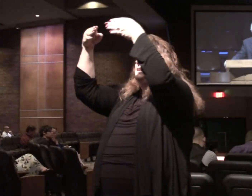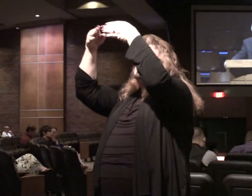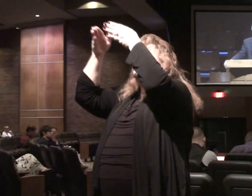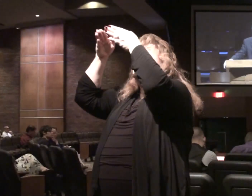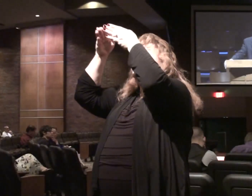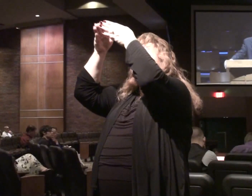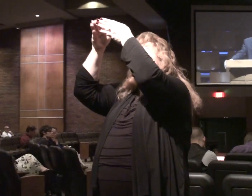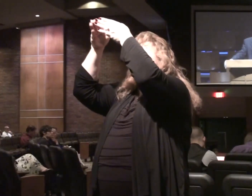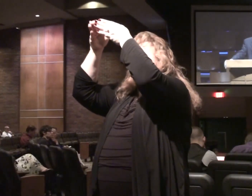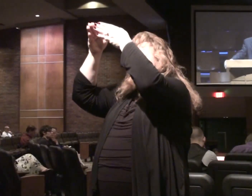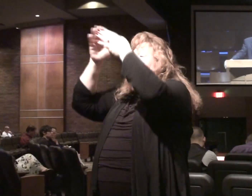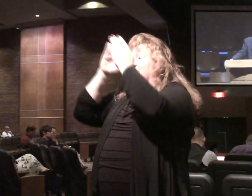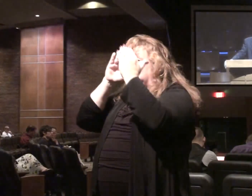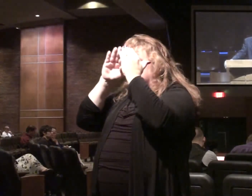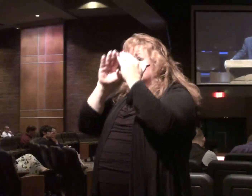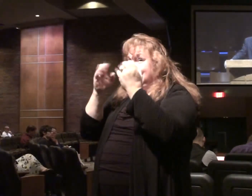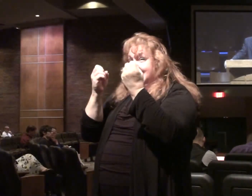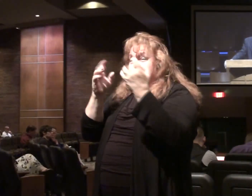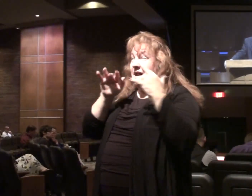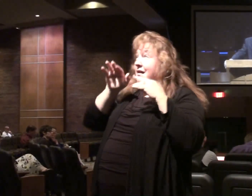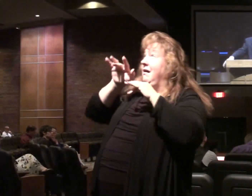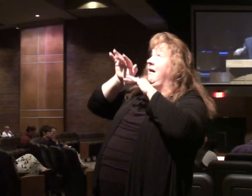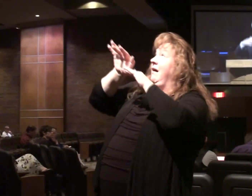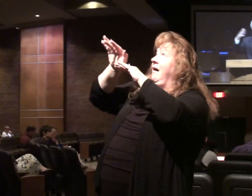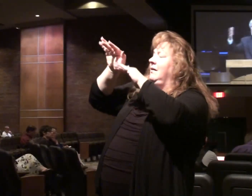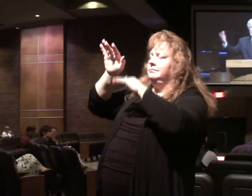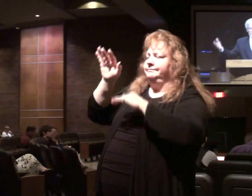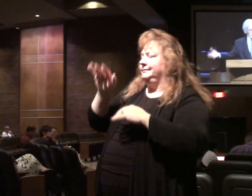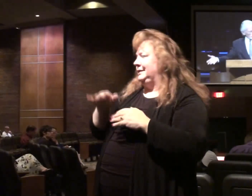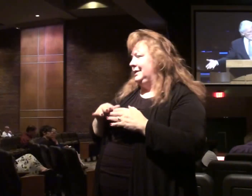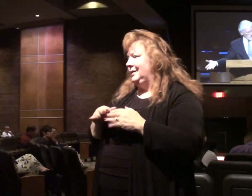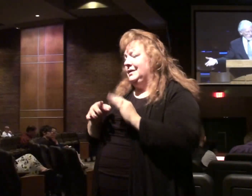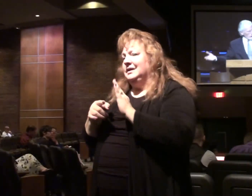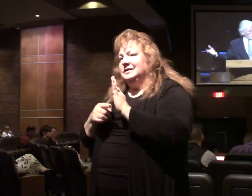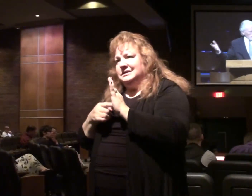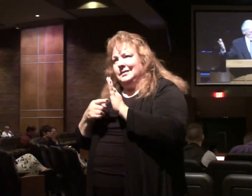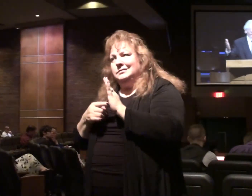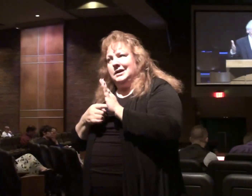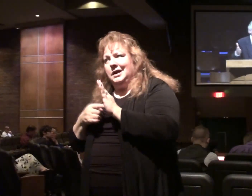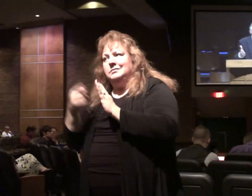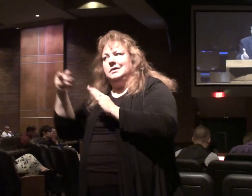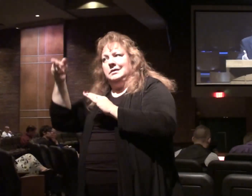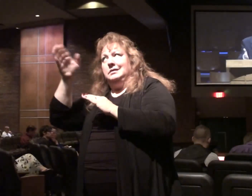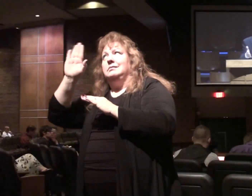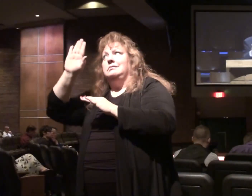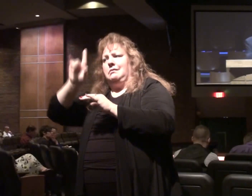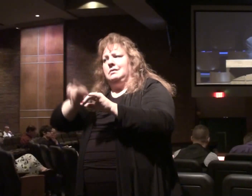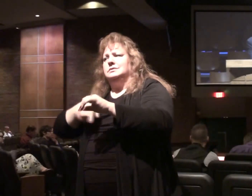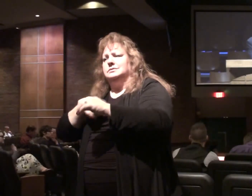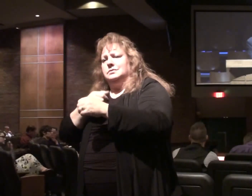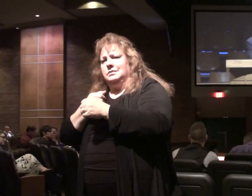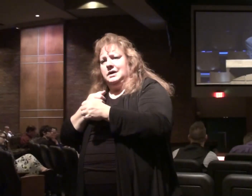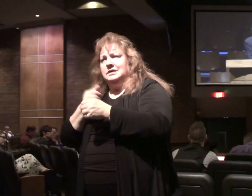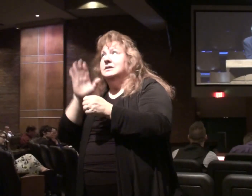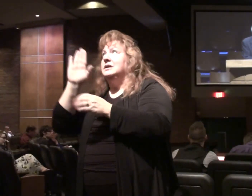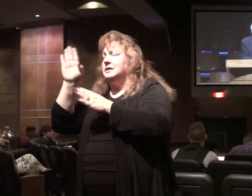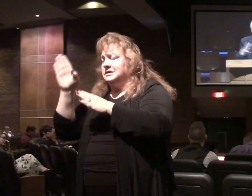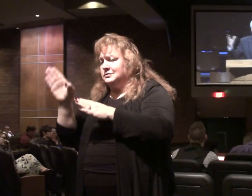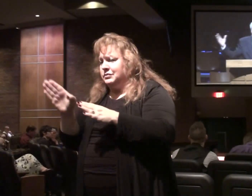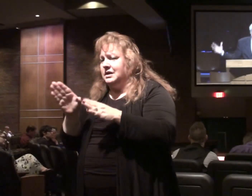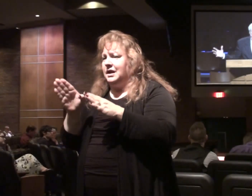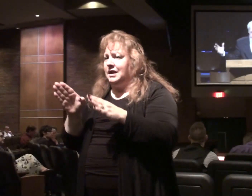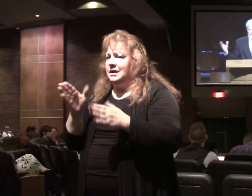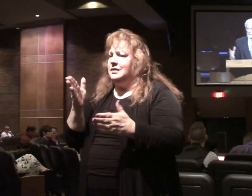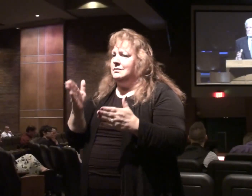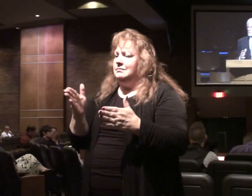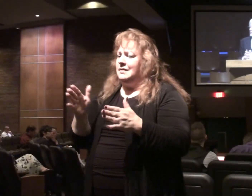is narrow. We don't expect large response. Sometimes, in periods of time, by God's grace and His plan, there may